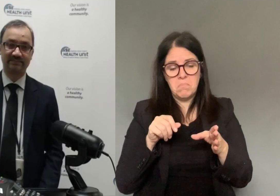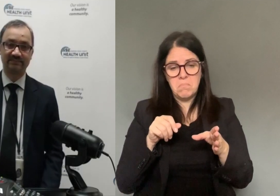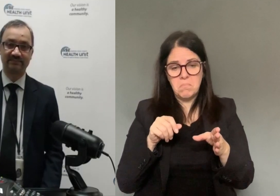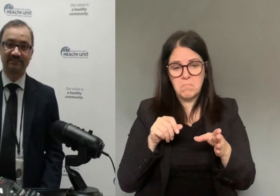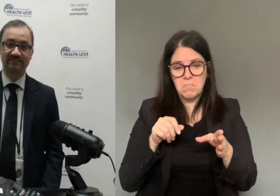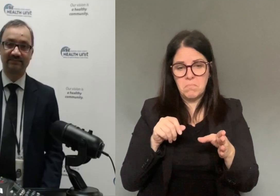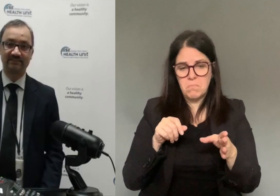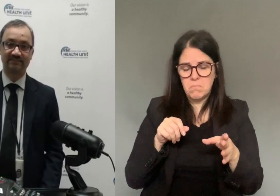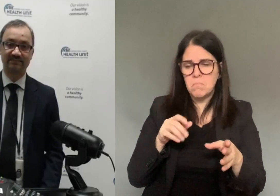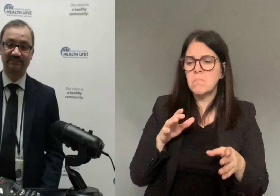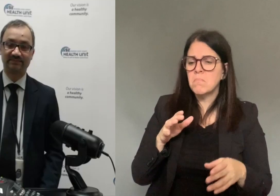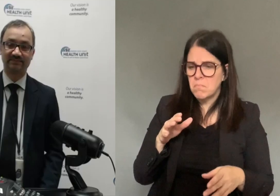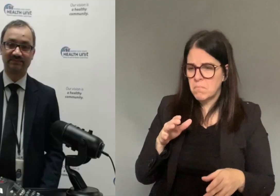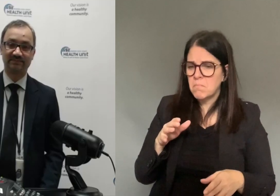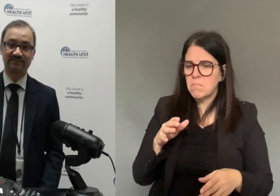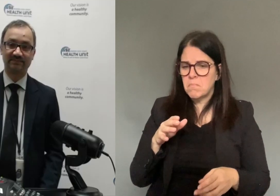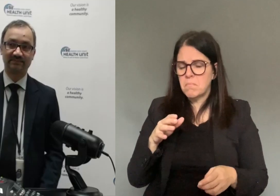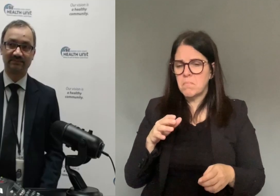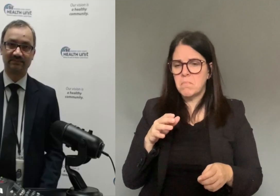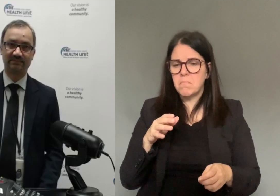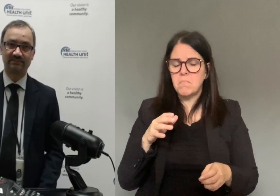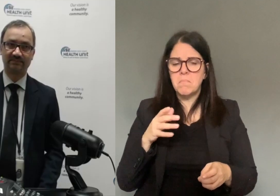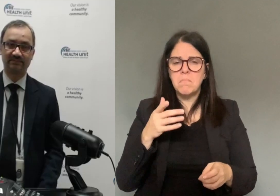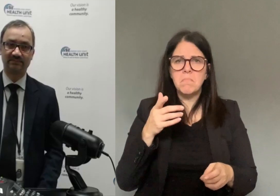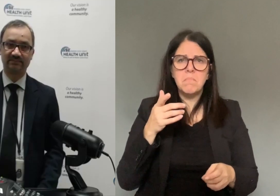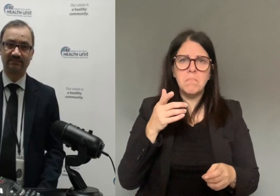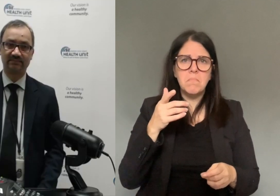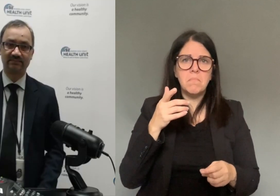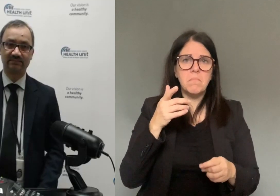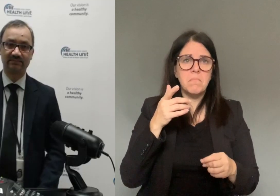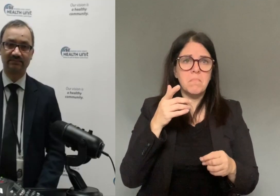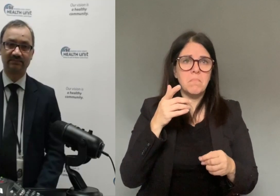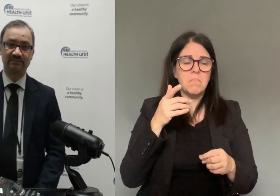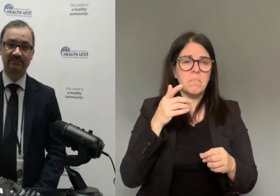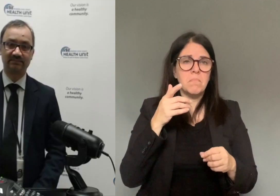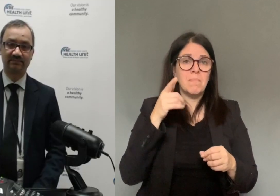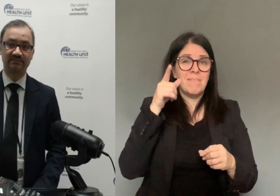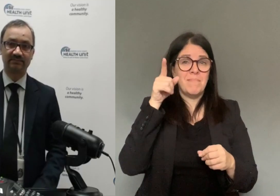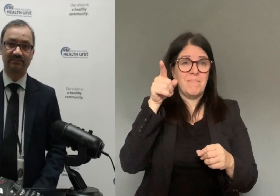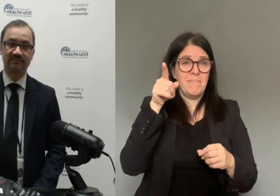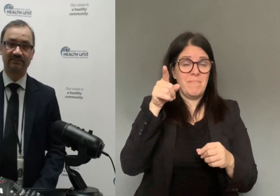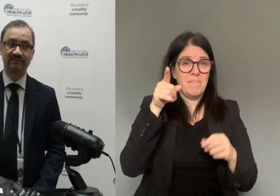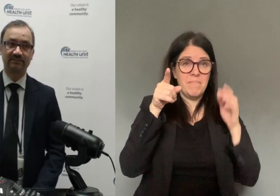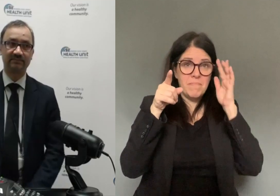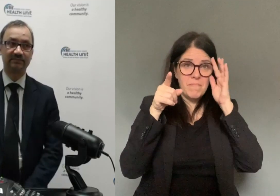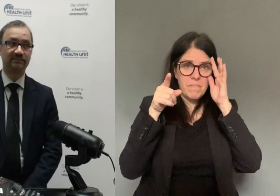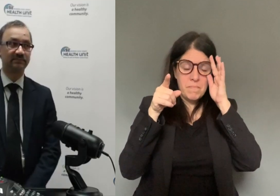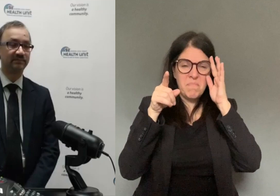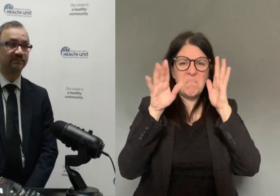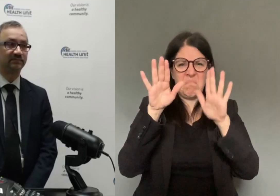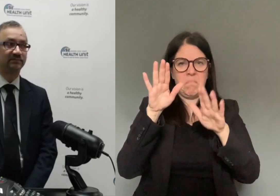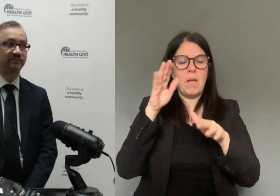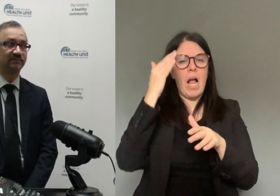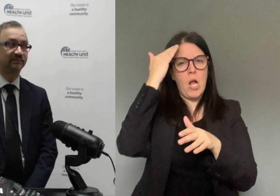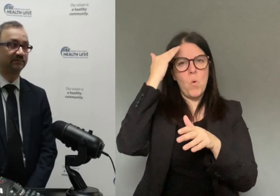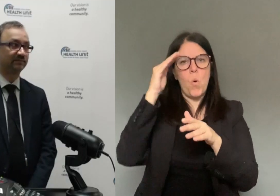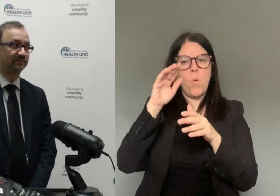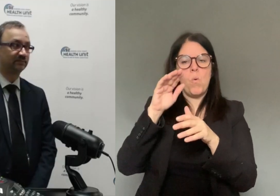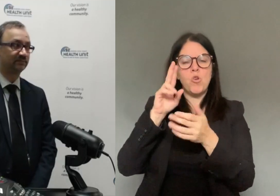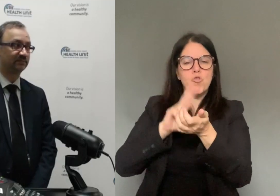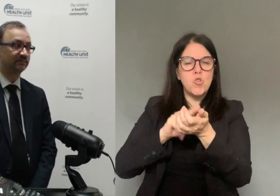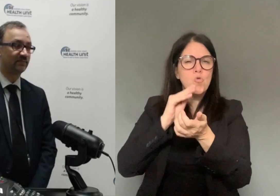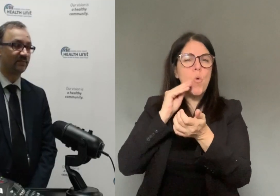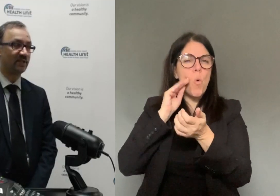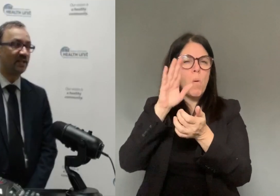Not including the ramped-up testing in long-term care, would you still estimate it's between 100 and 150 members of the community being tested